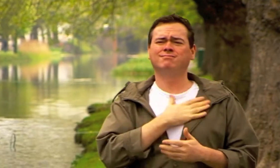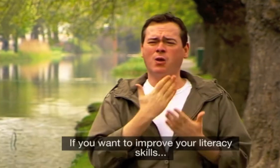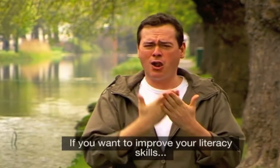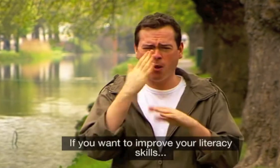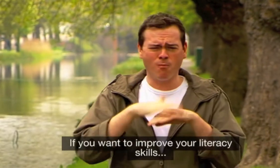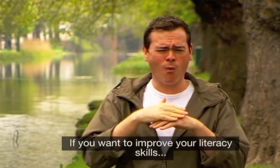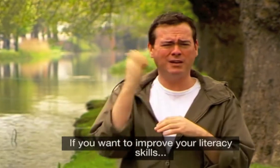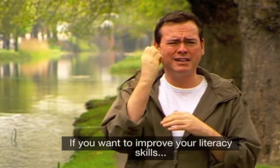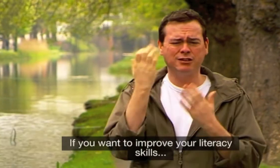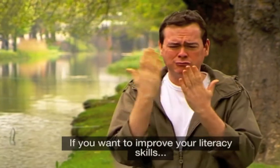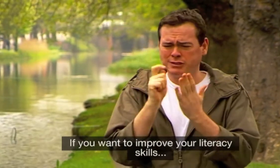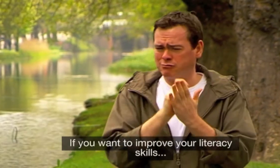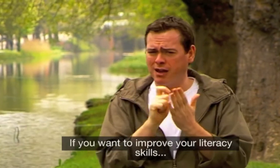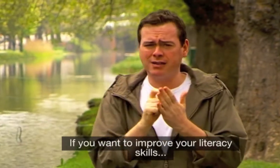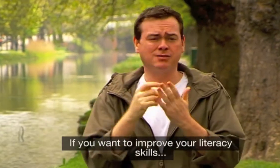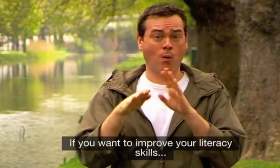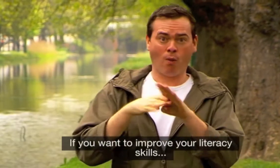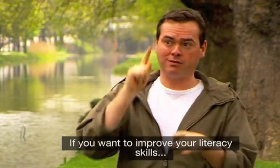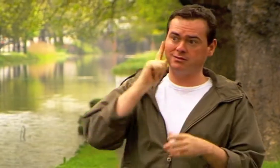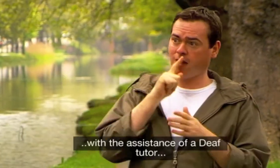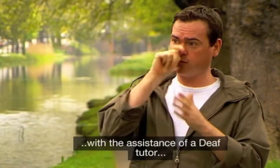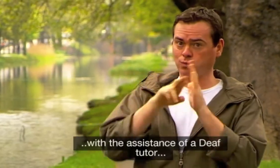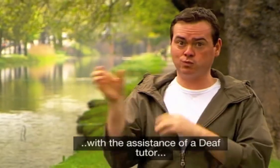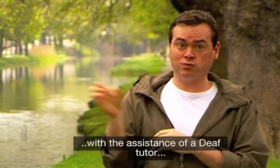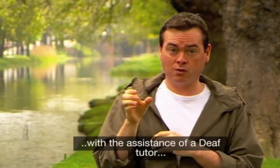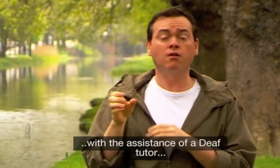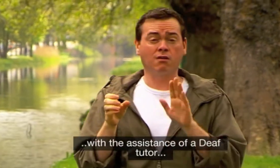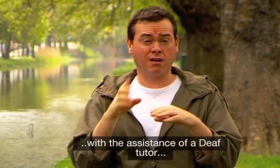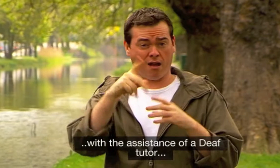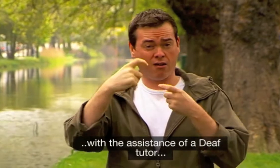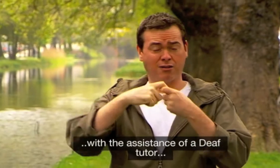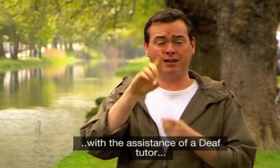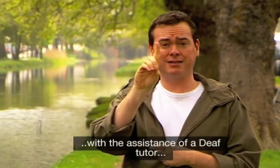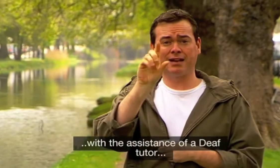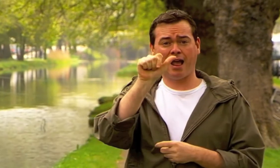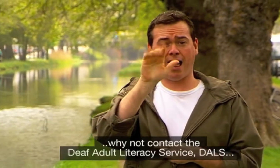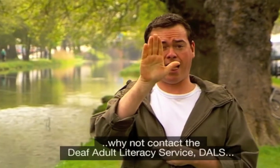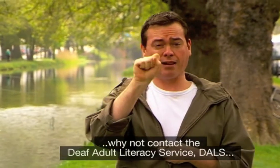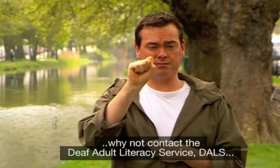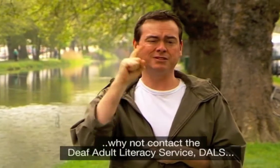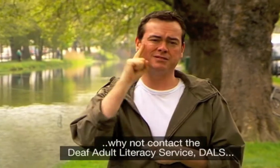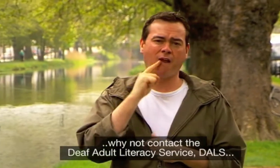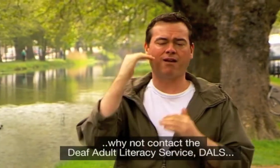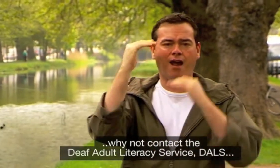If you want to improve your literacy skills with the assistance of a deaf tutor, why not contact the Deaf Adult Literacy